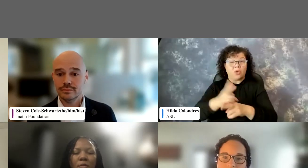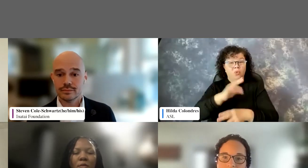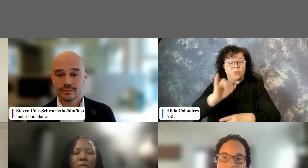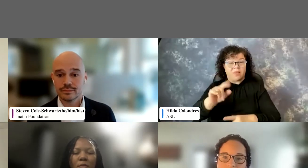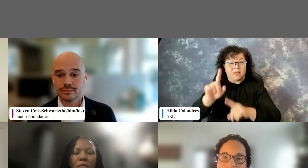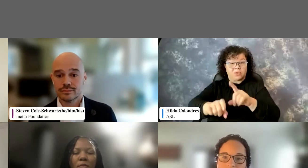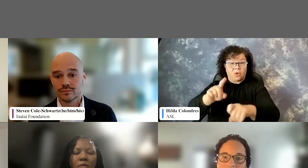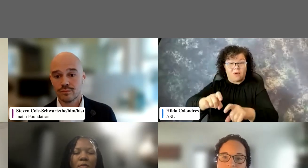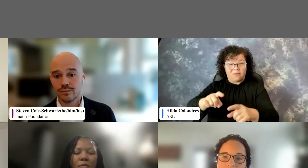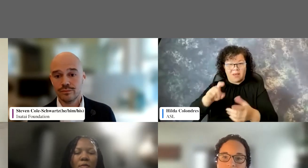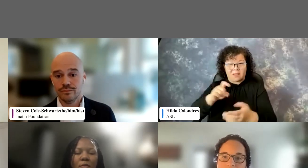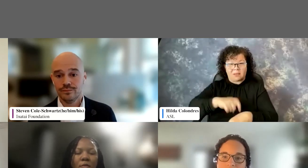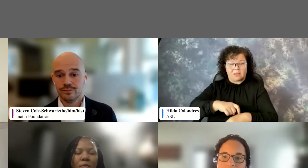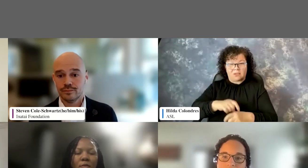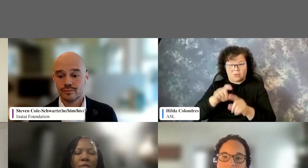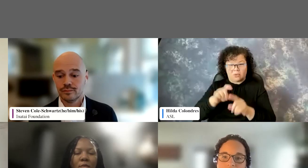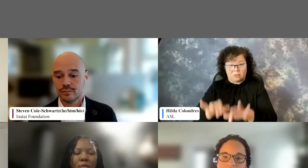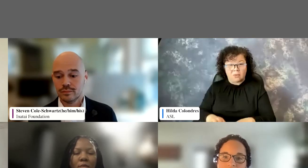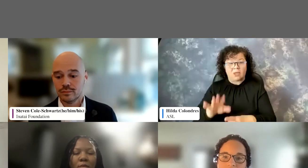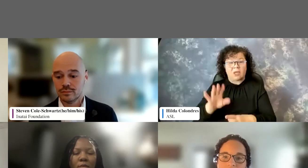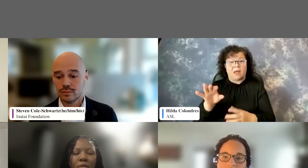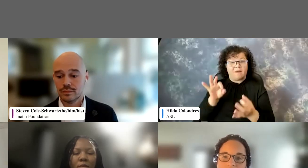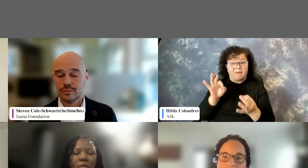to provide feedback on our time together